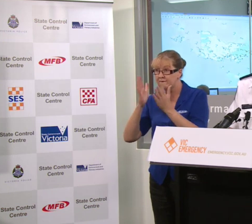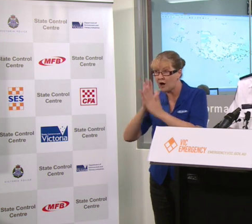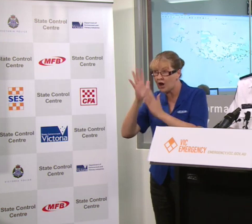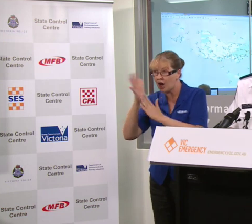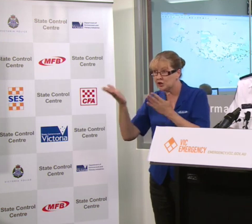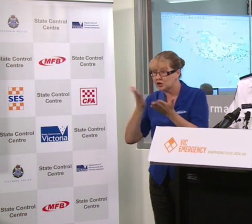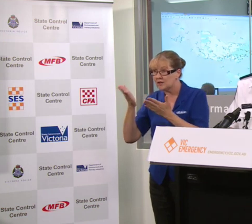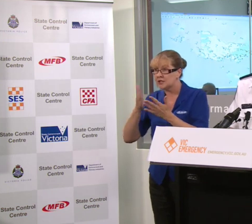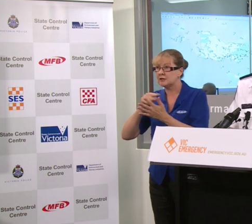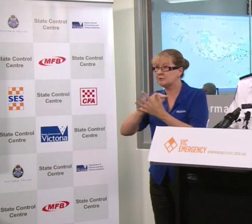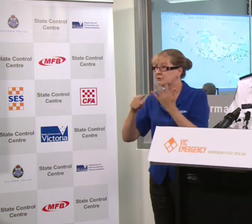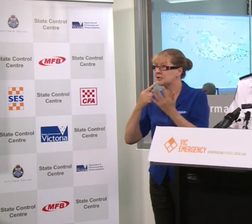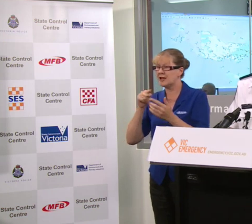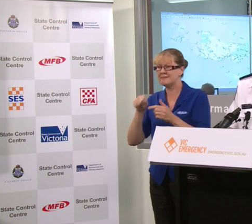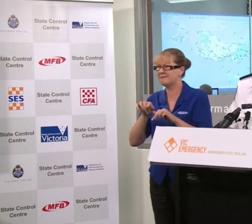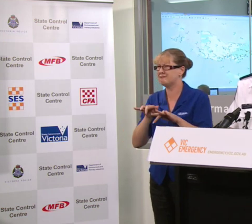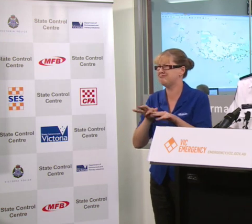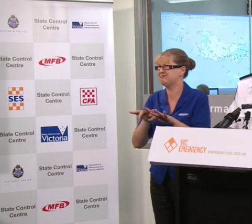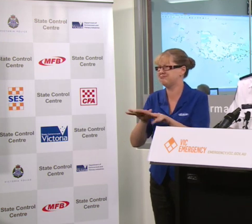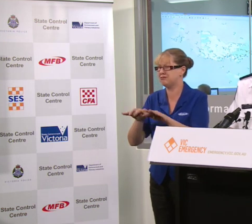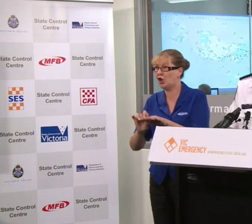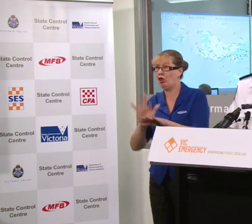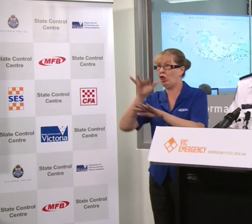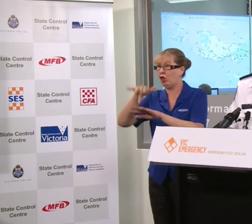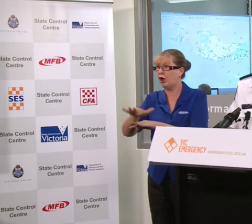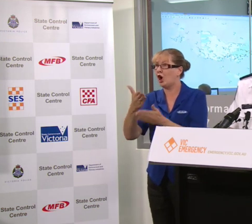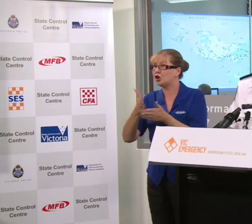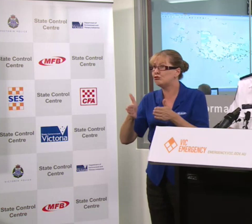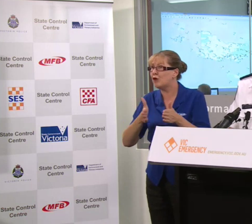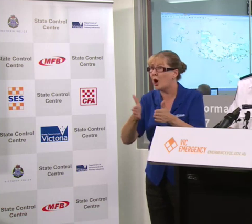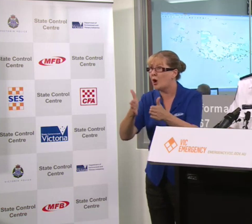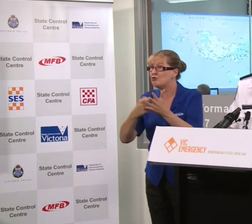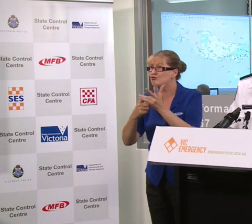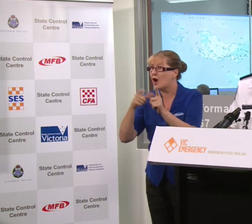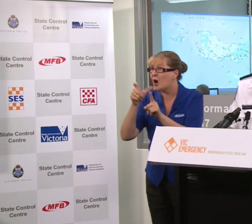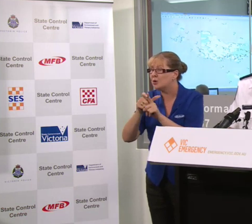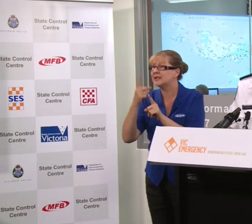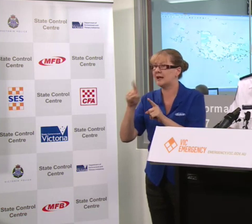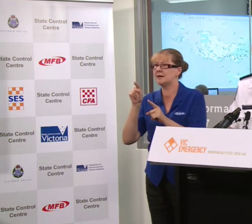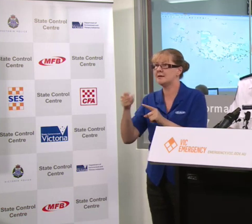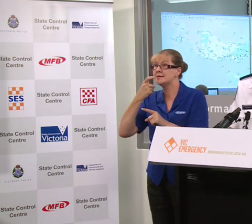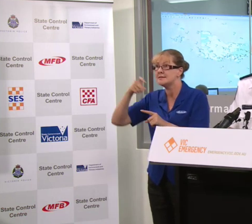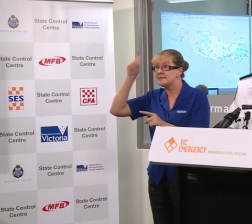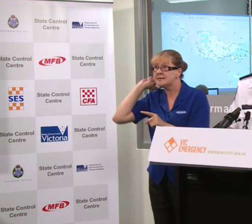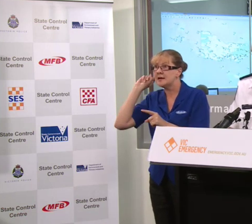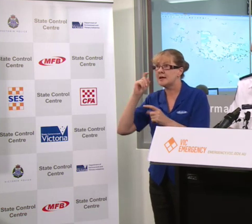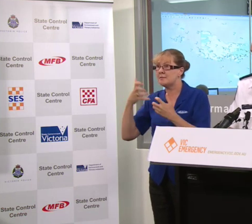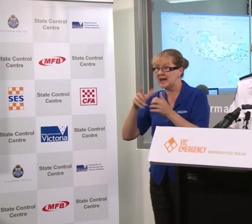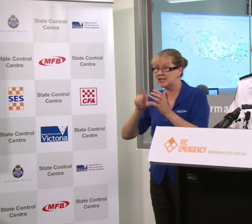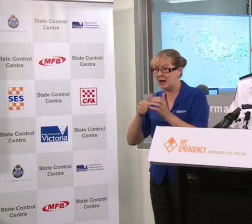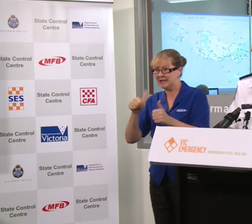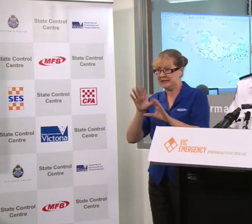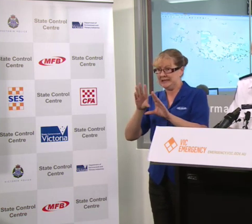say that the fire was running hard up onto roads and the firefighters were able to, in many instances, suppress